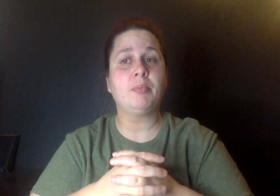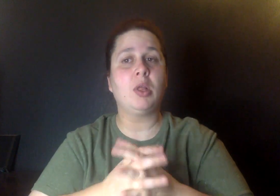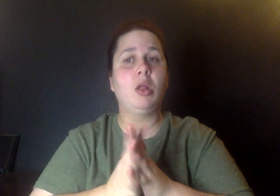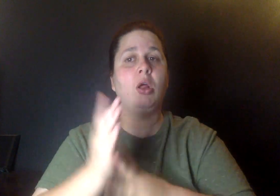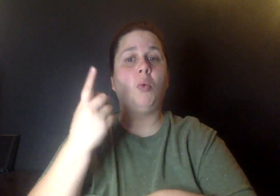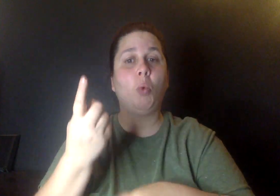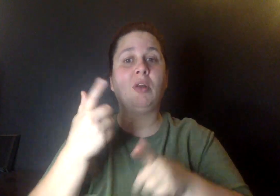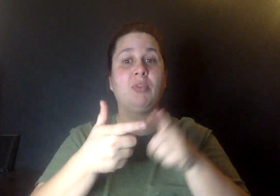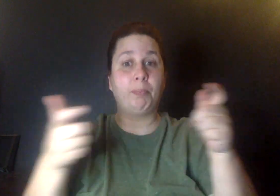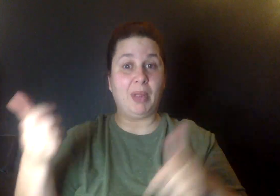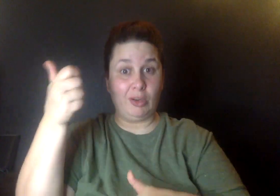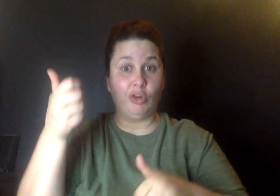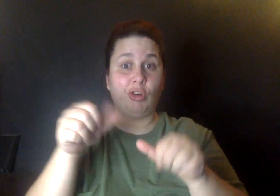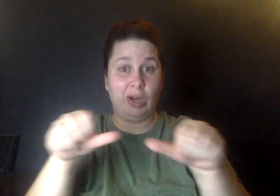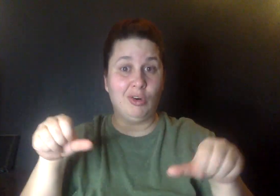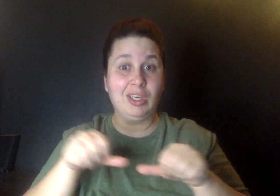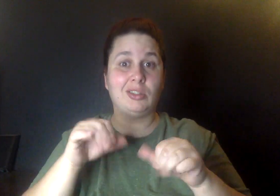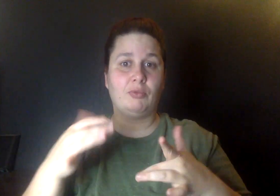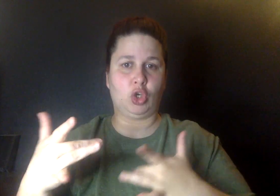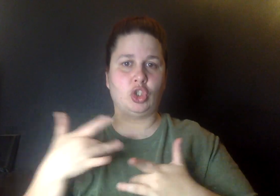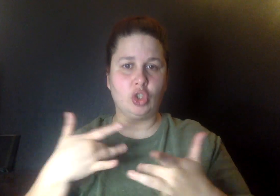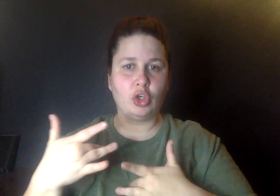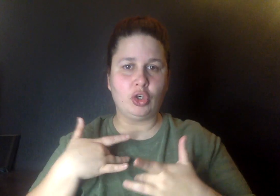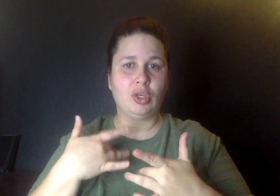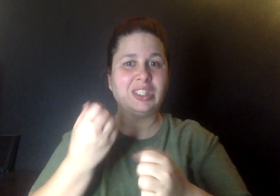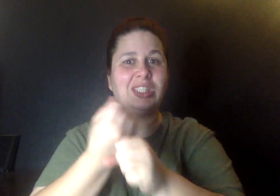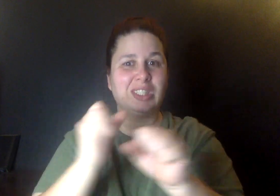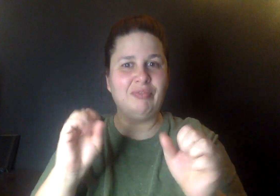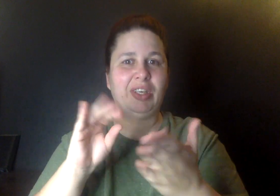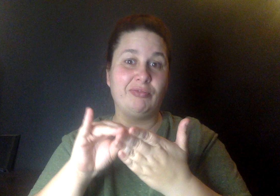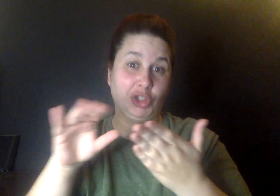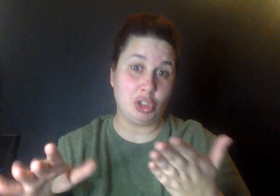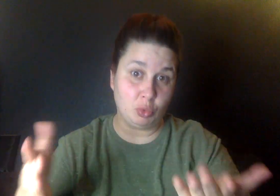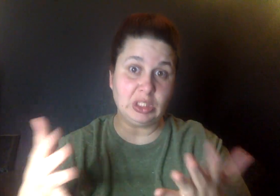One of the bigger areas of concern is the safety of students.